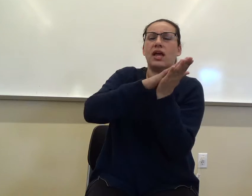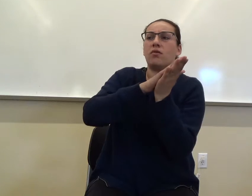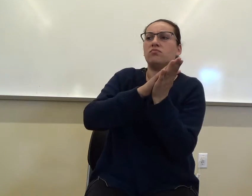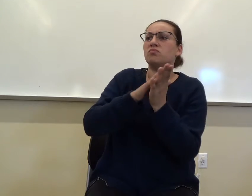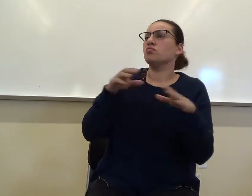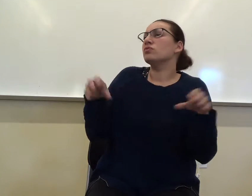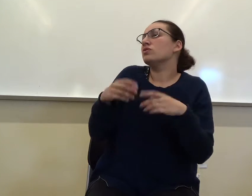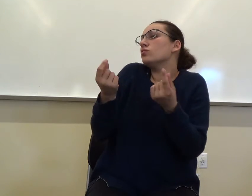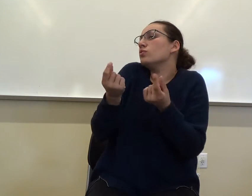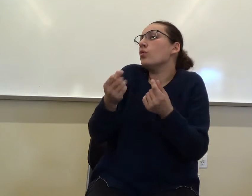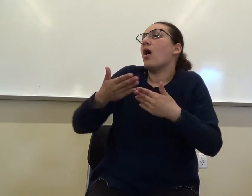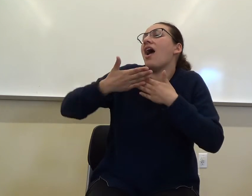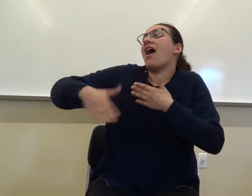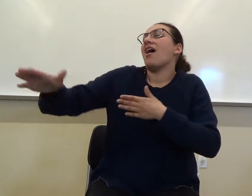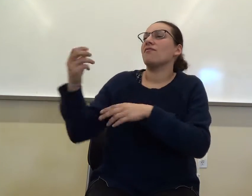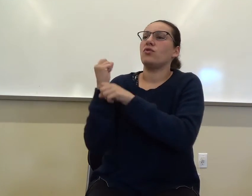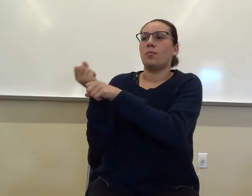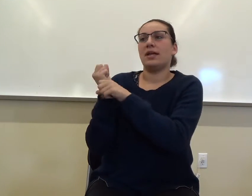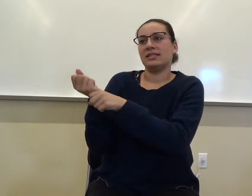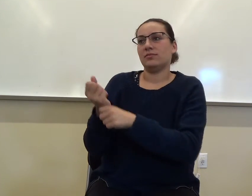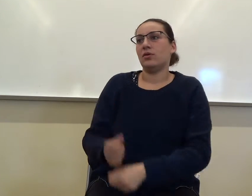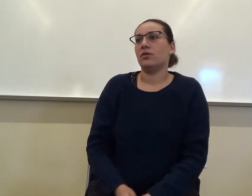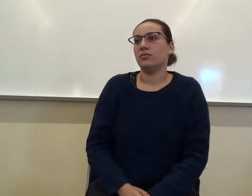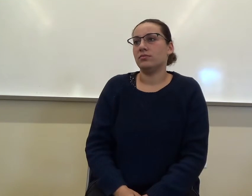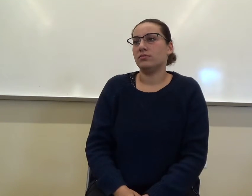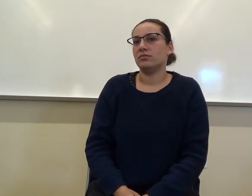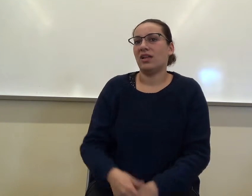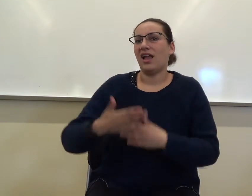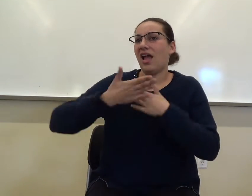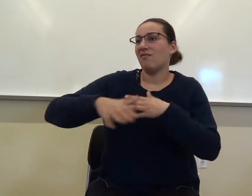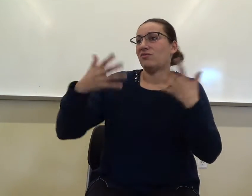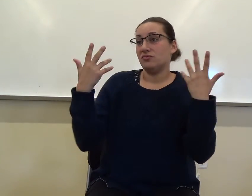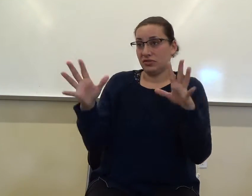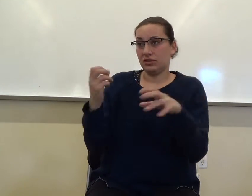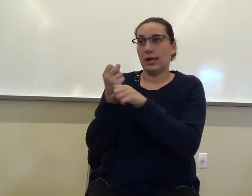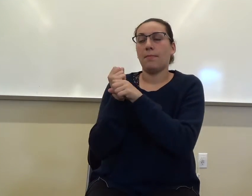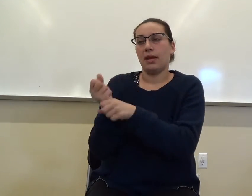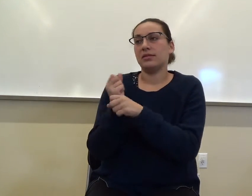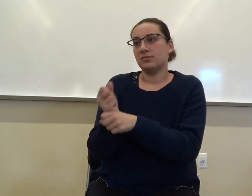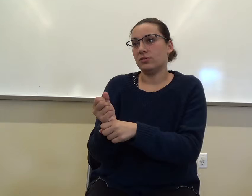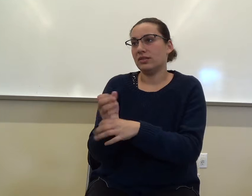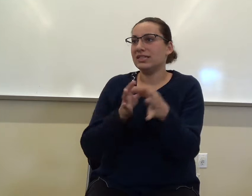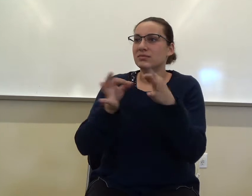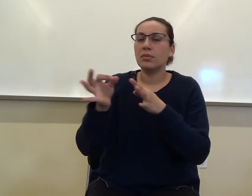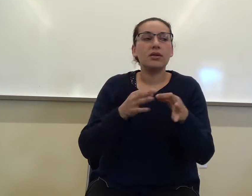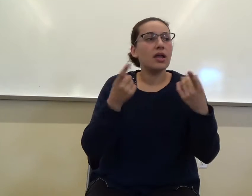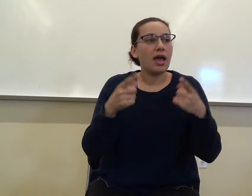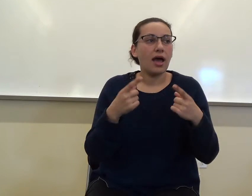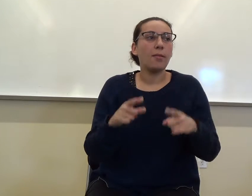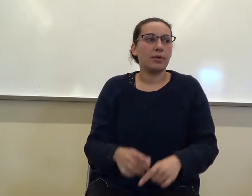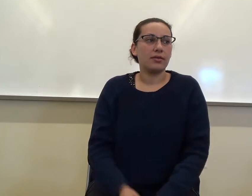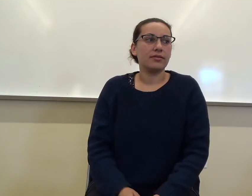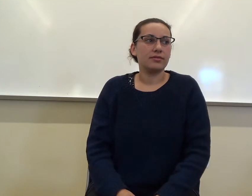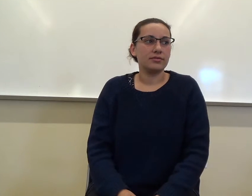part says what happened after baseball, okay? A lot of people